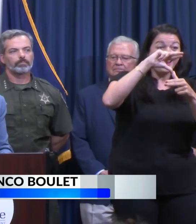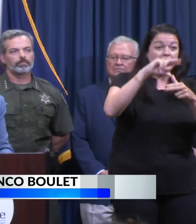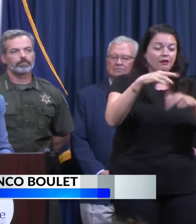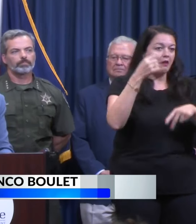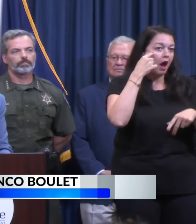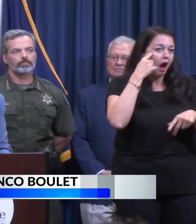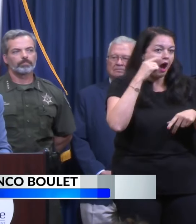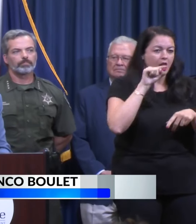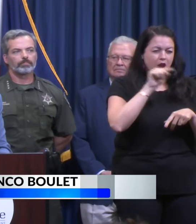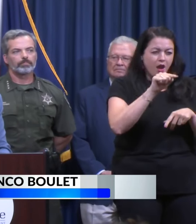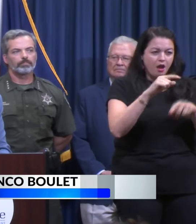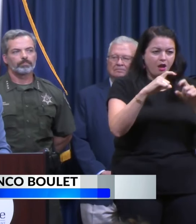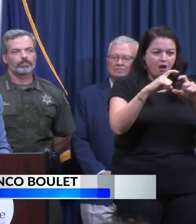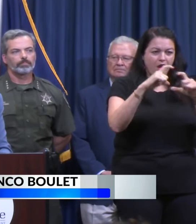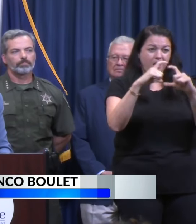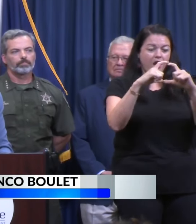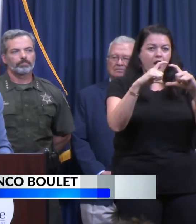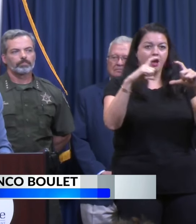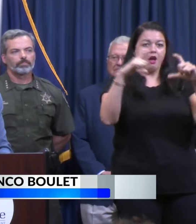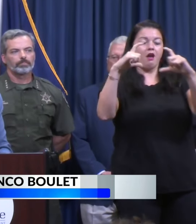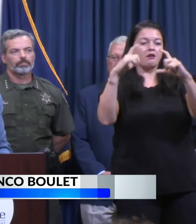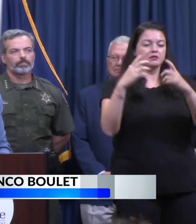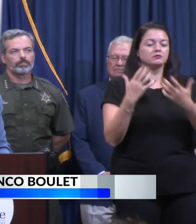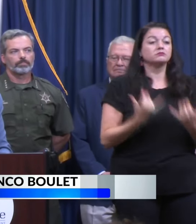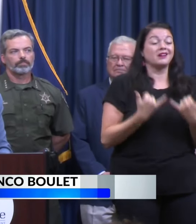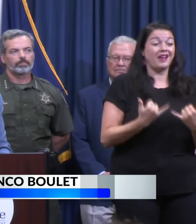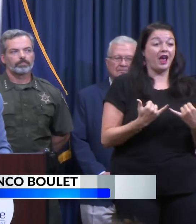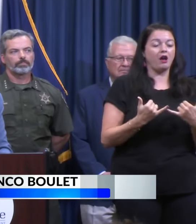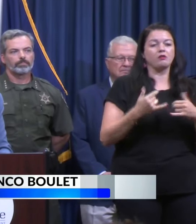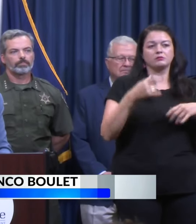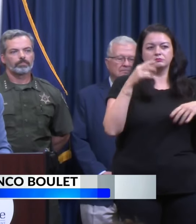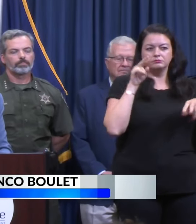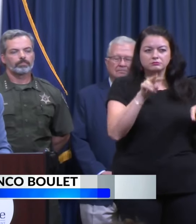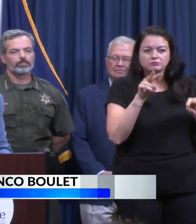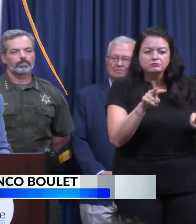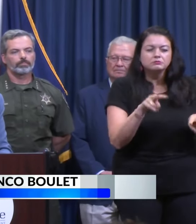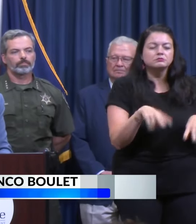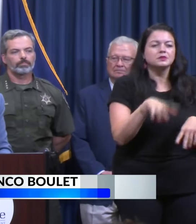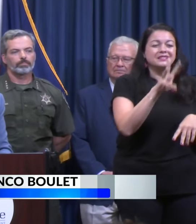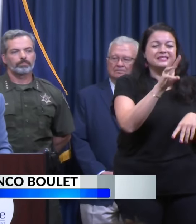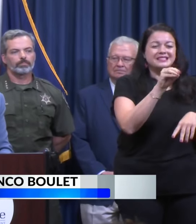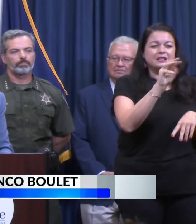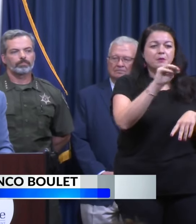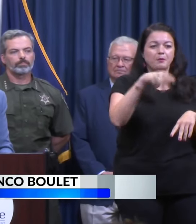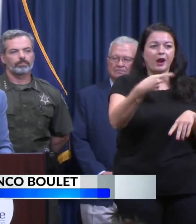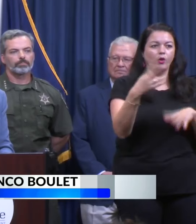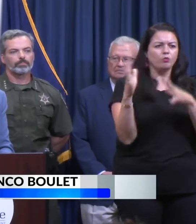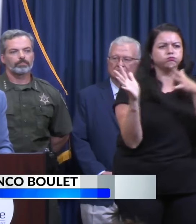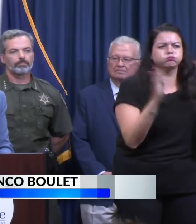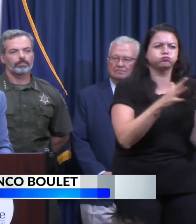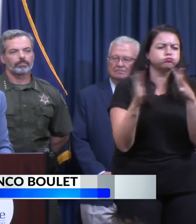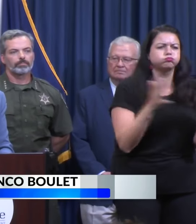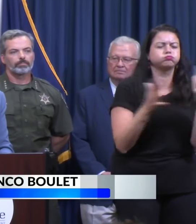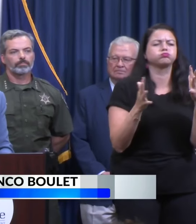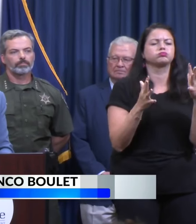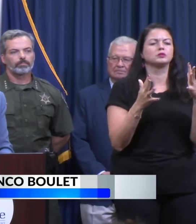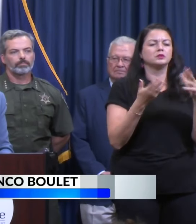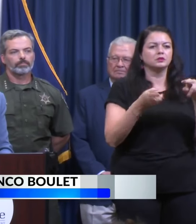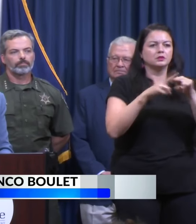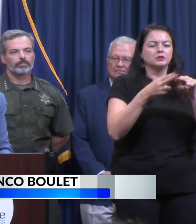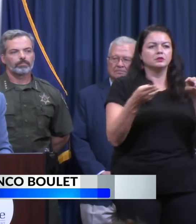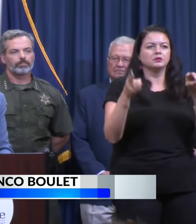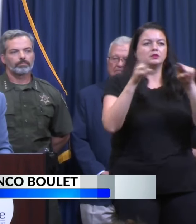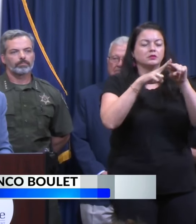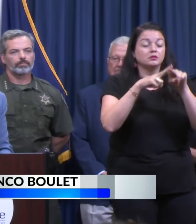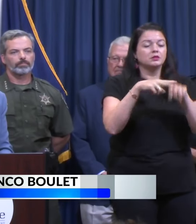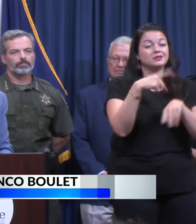are currently seeing 60 mile per hour sustained winds around the eye and expected arrival of tropical storm force